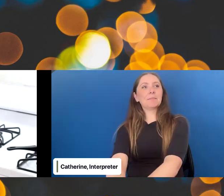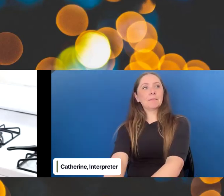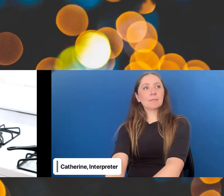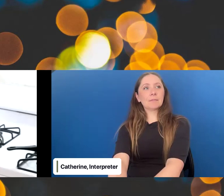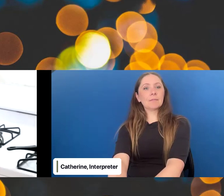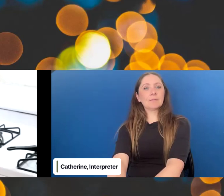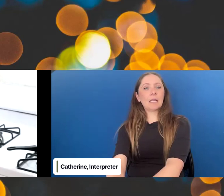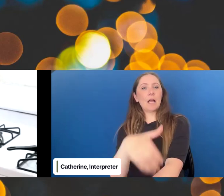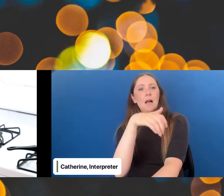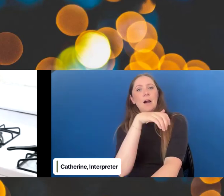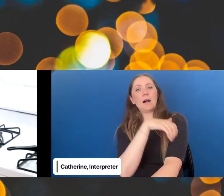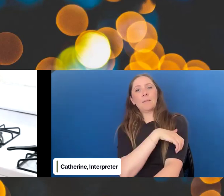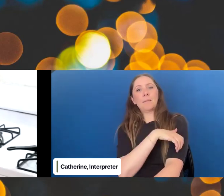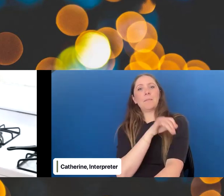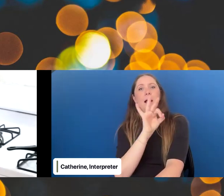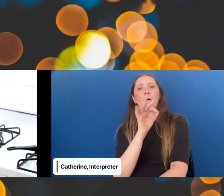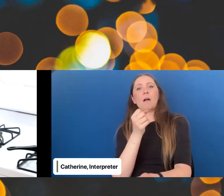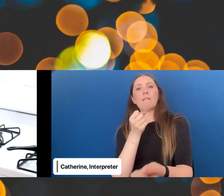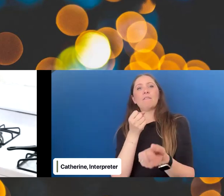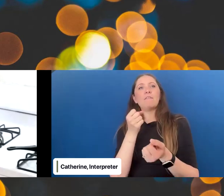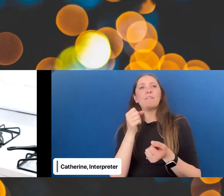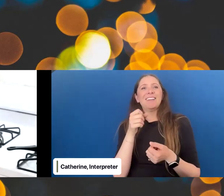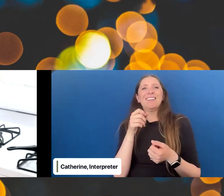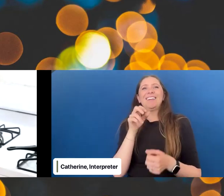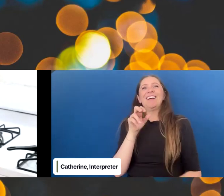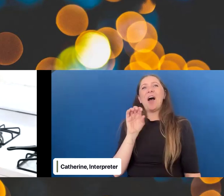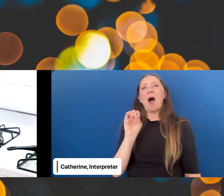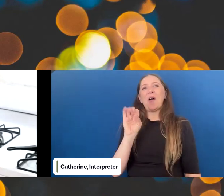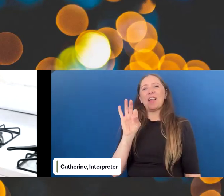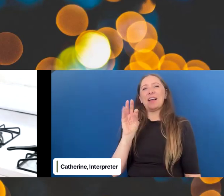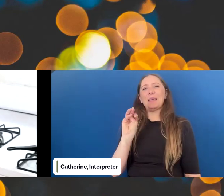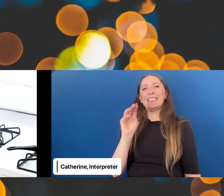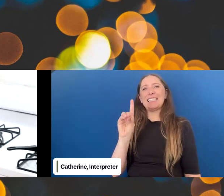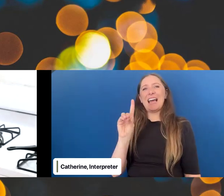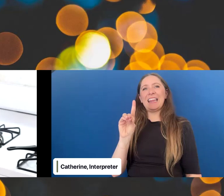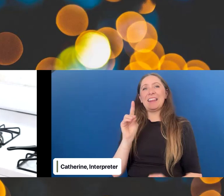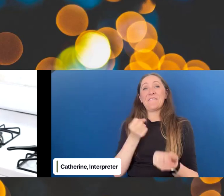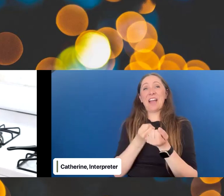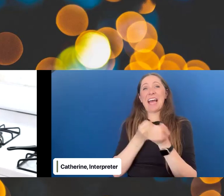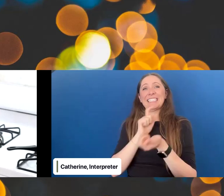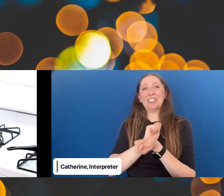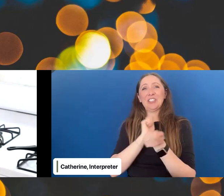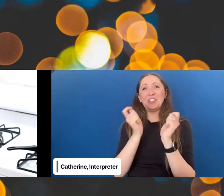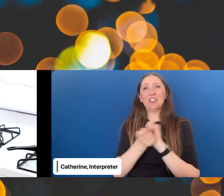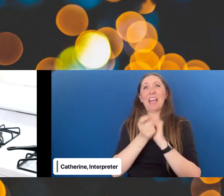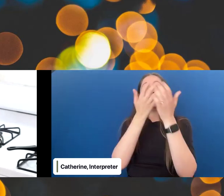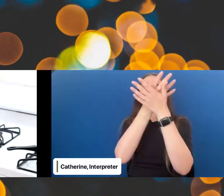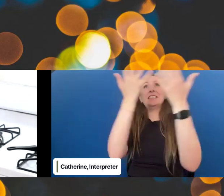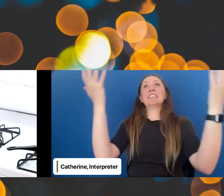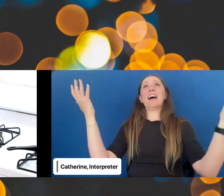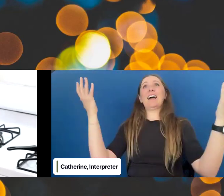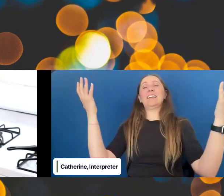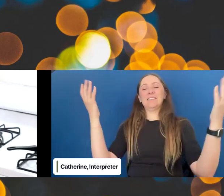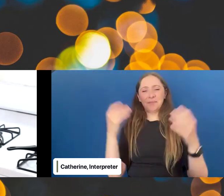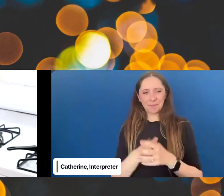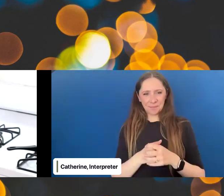The power of OFMD fans, they can change the sky. All right. You can tank Warner Brothers stocks and change the sky. That's the